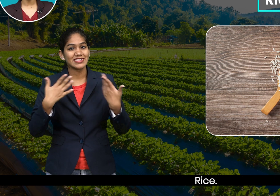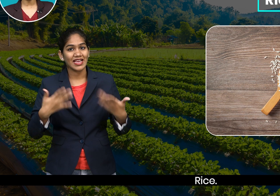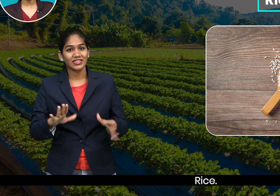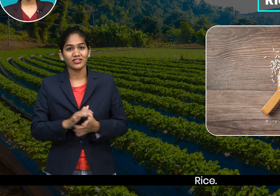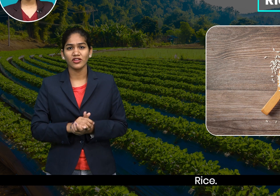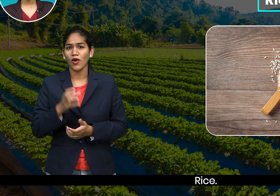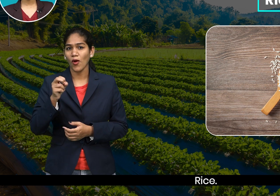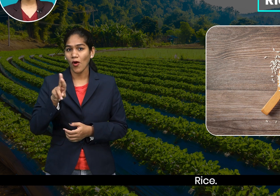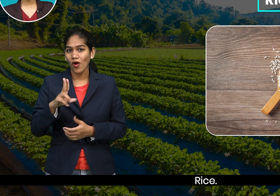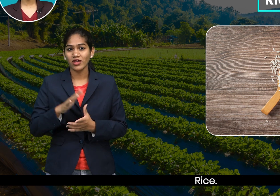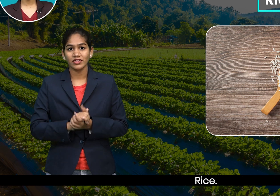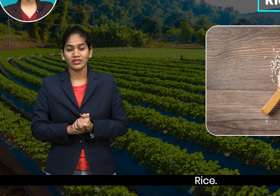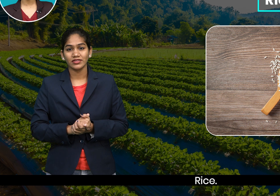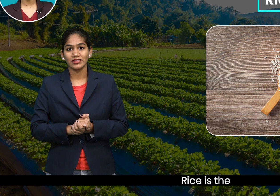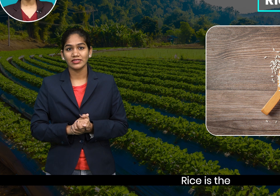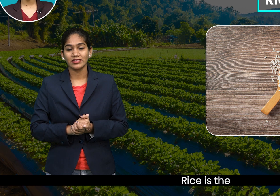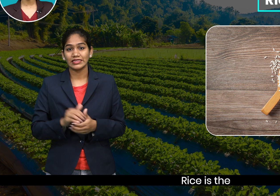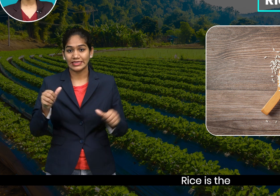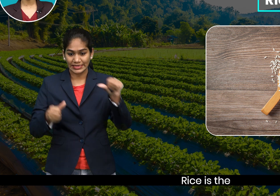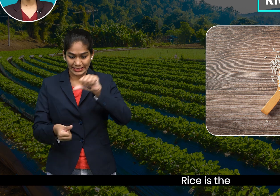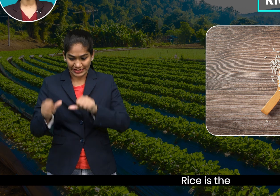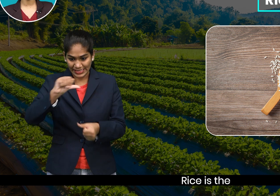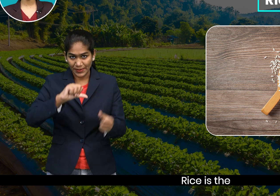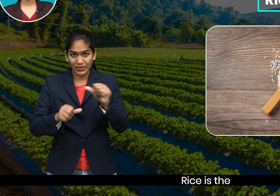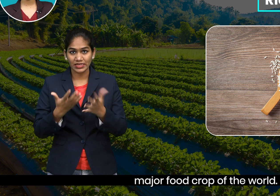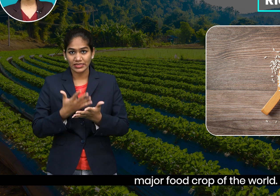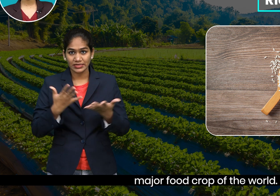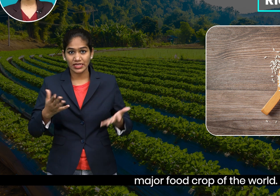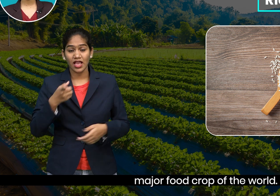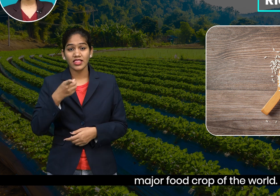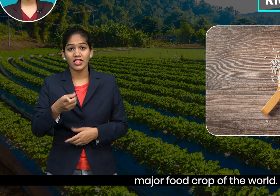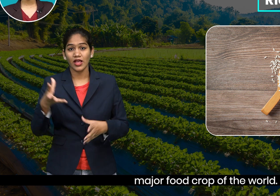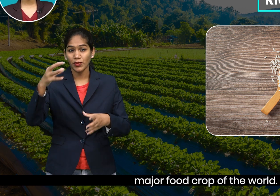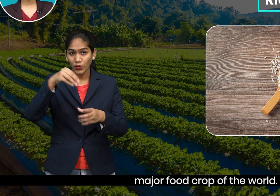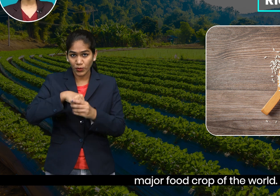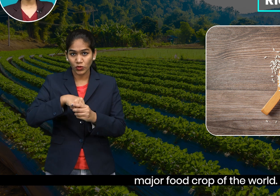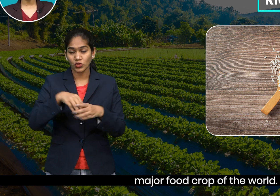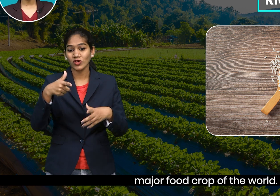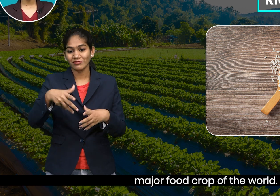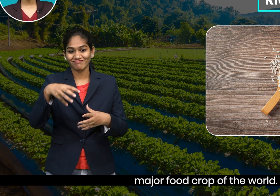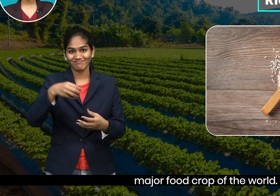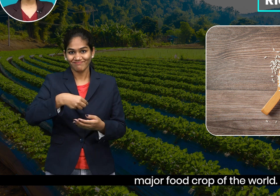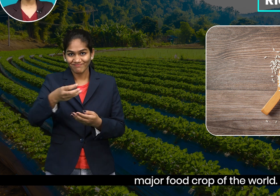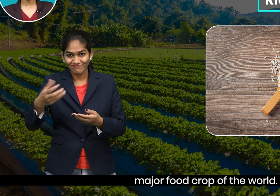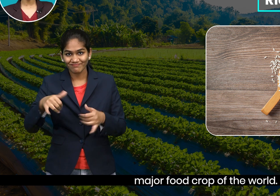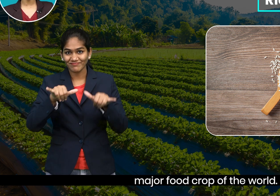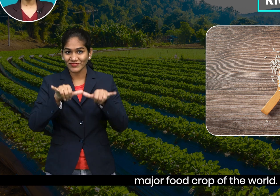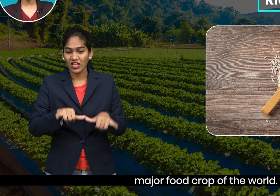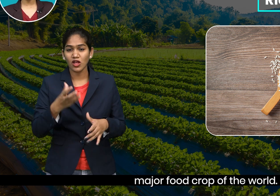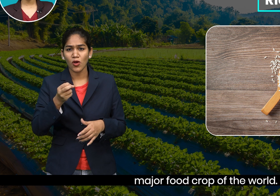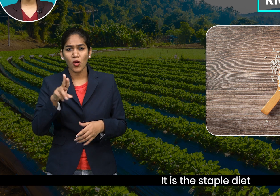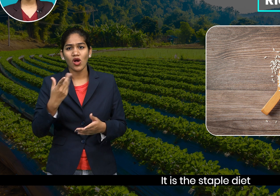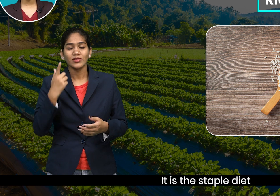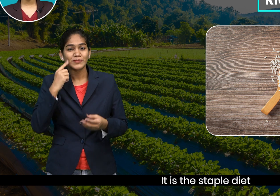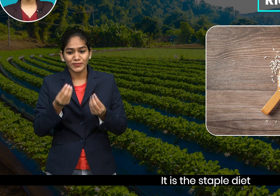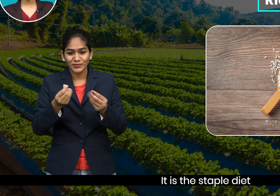Rice is the major food crop of the world. It is the staple